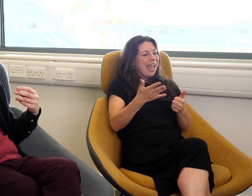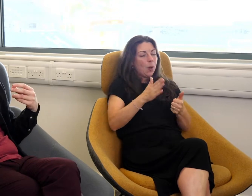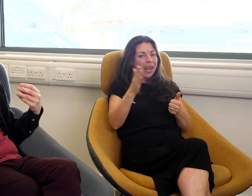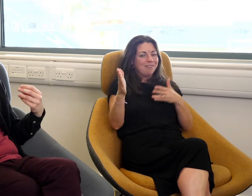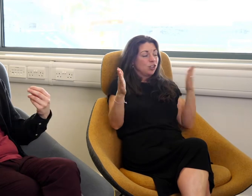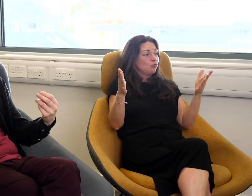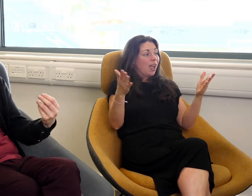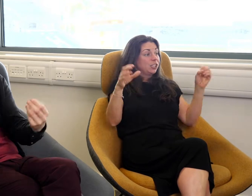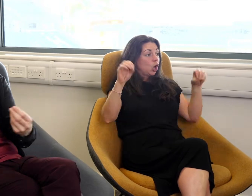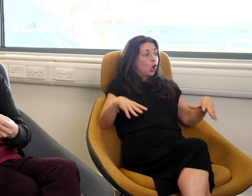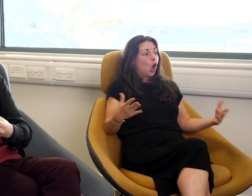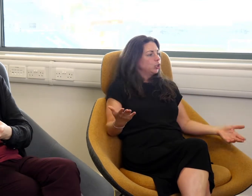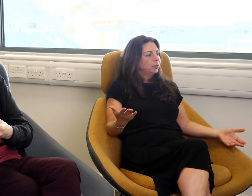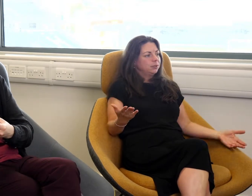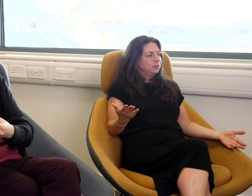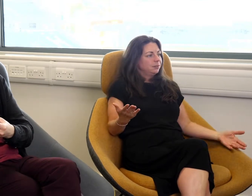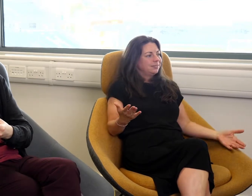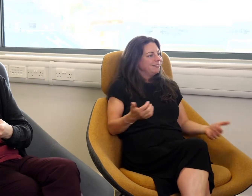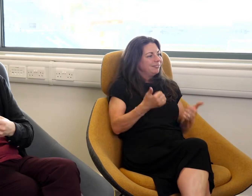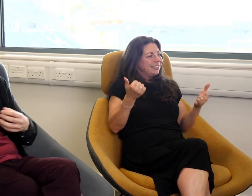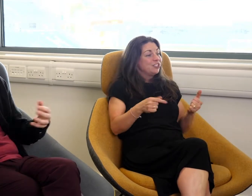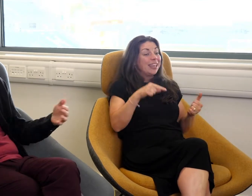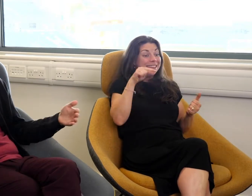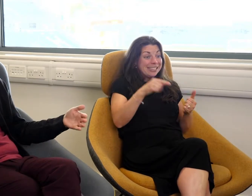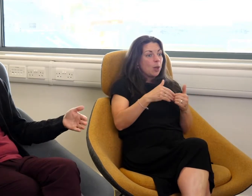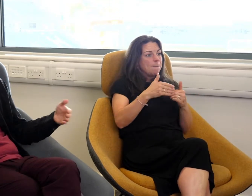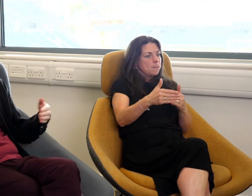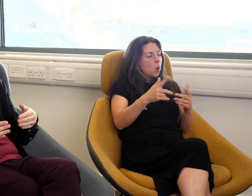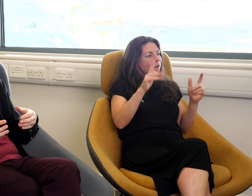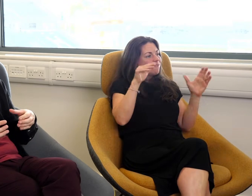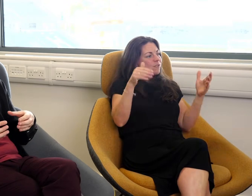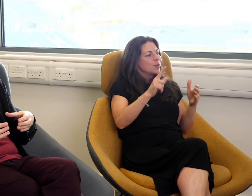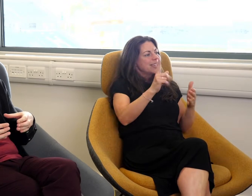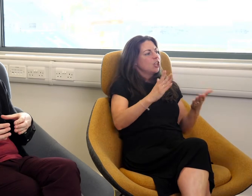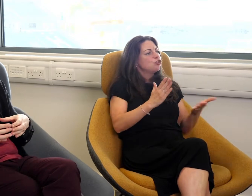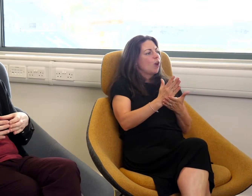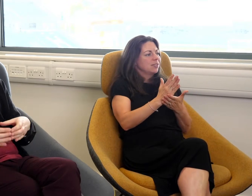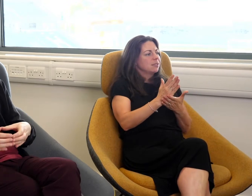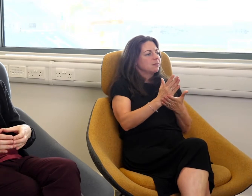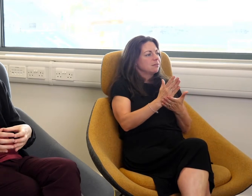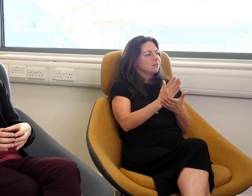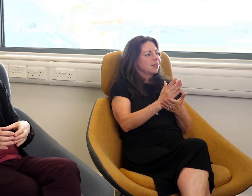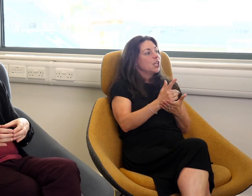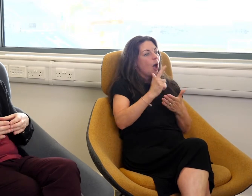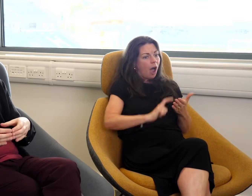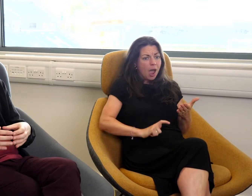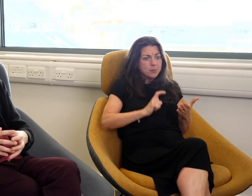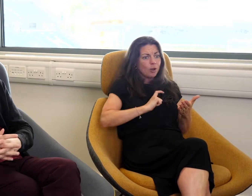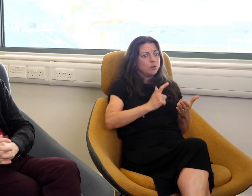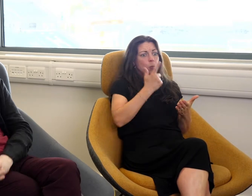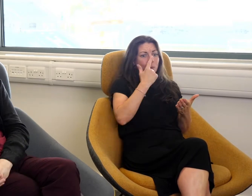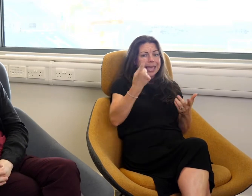where people's trust is. And I hope that we can win back that trust by putting together kind of a strong plan again.